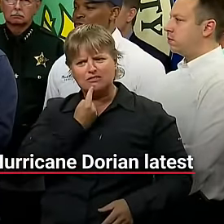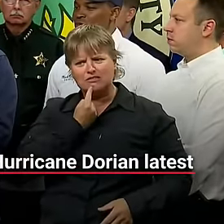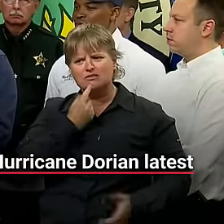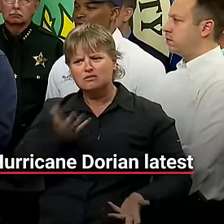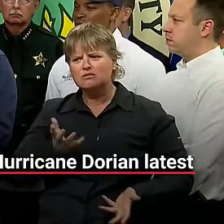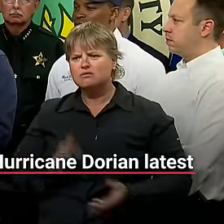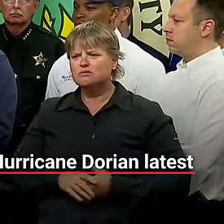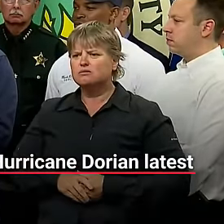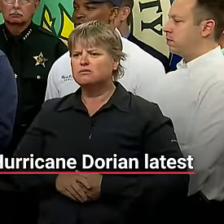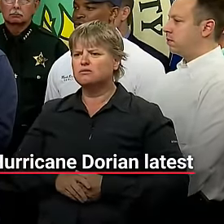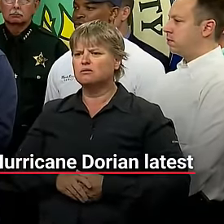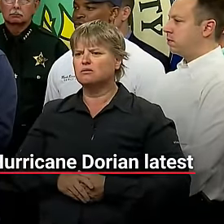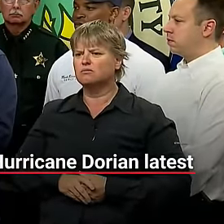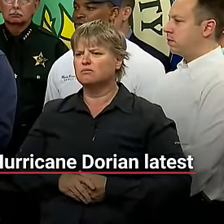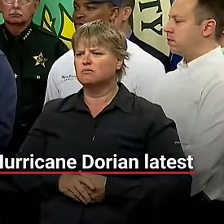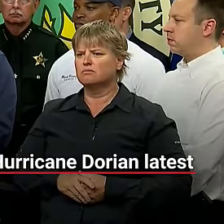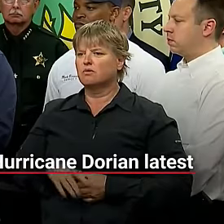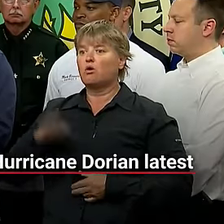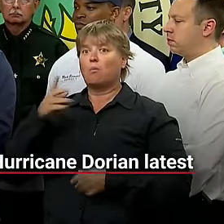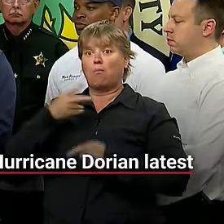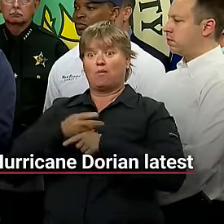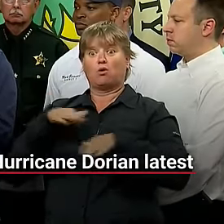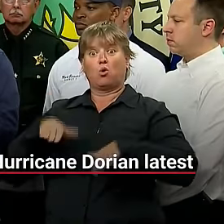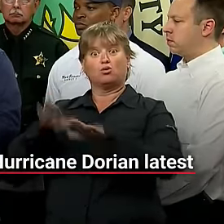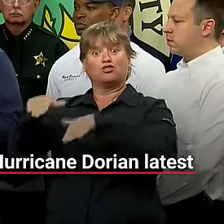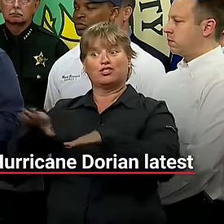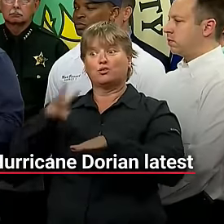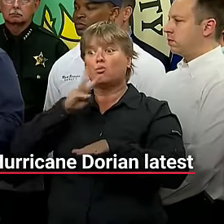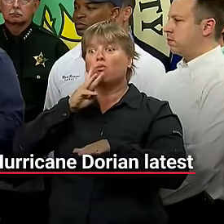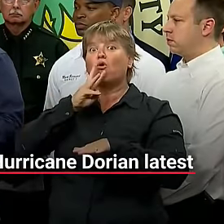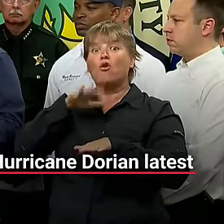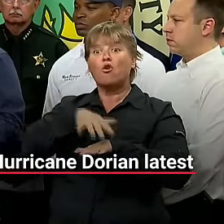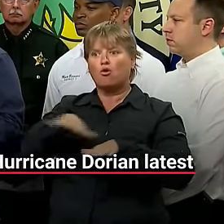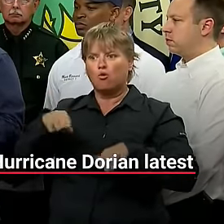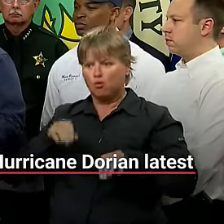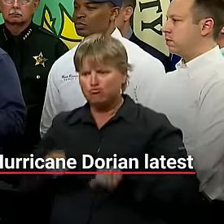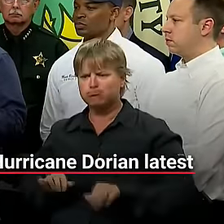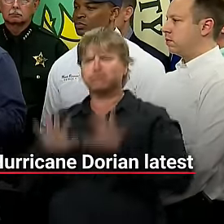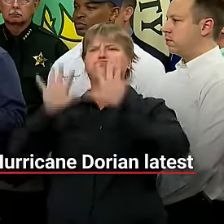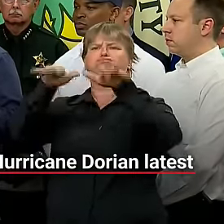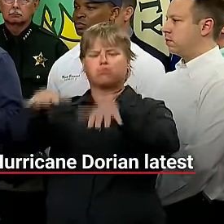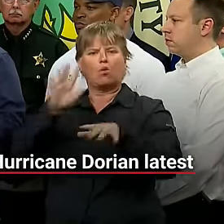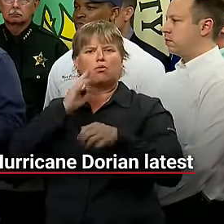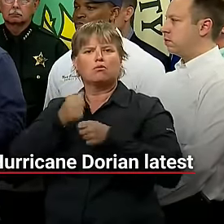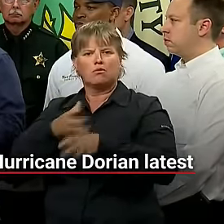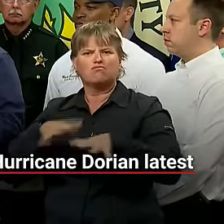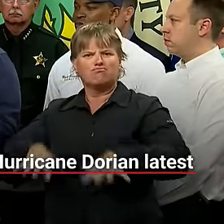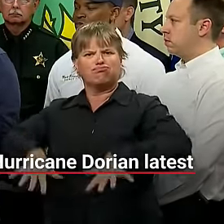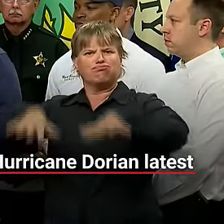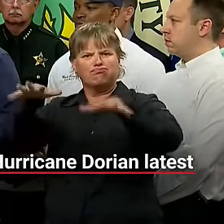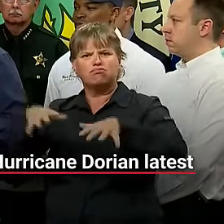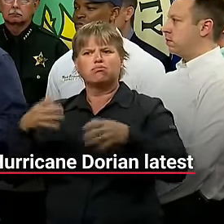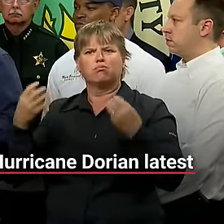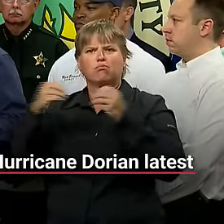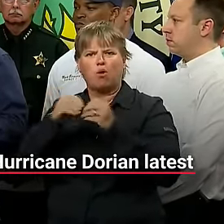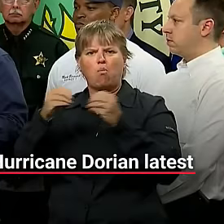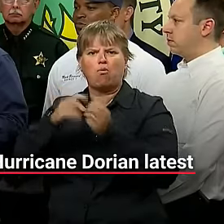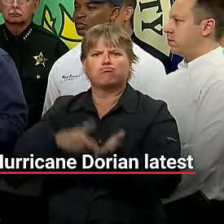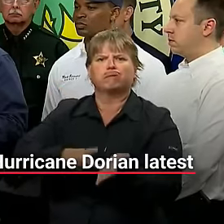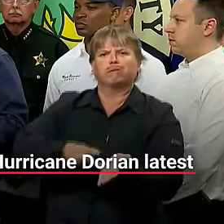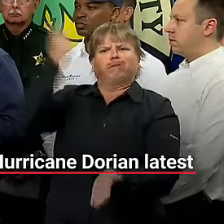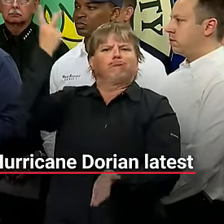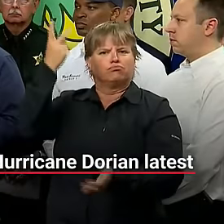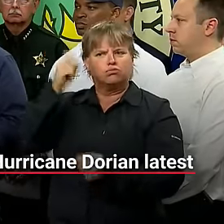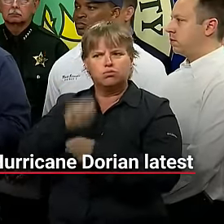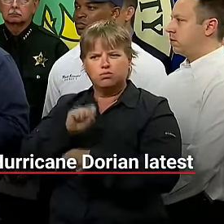having significant wind damage and destruction. But I would also say to folks, you know, if you're in an area that has flooded in